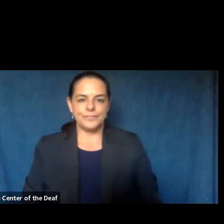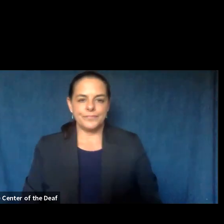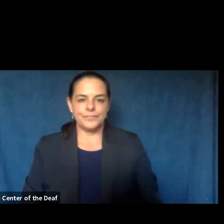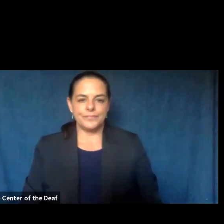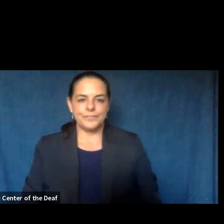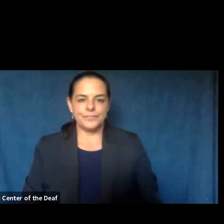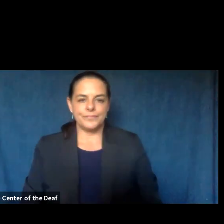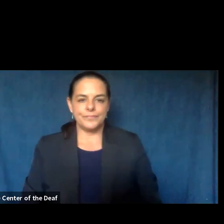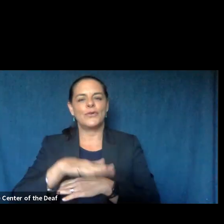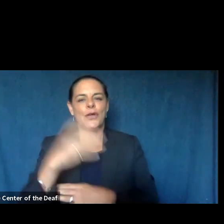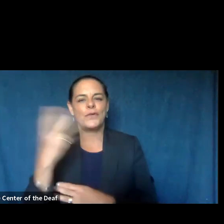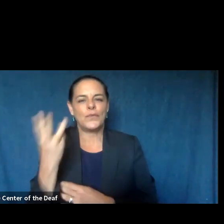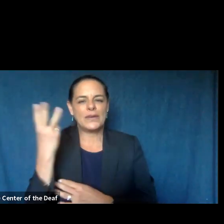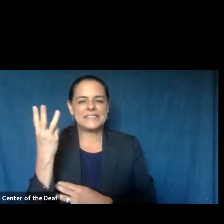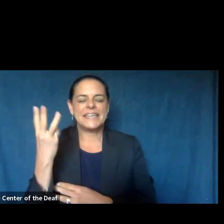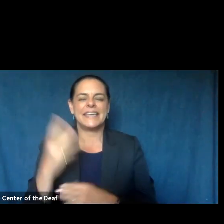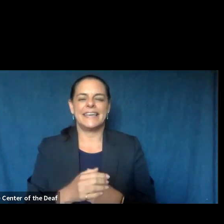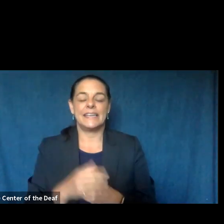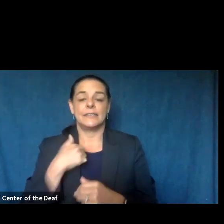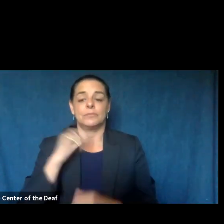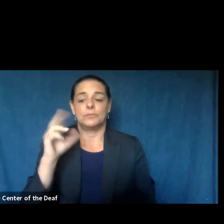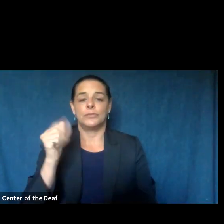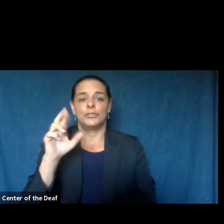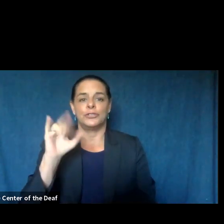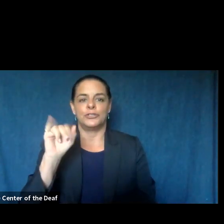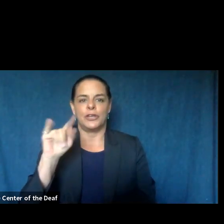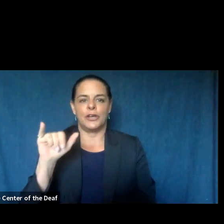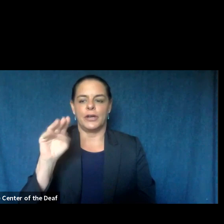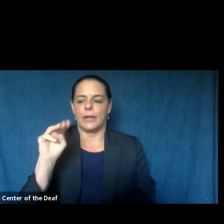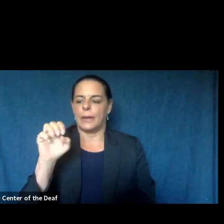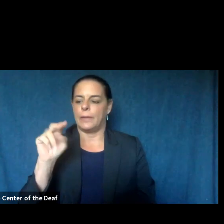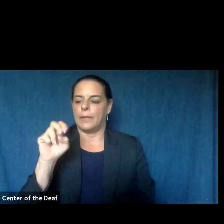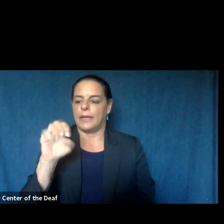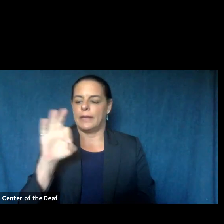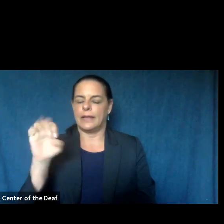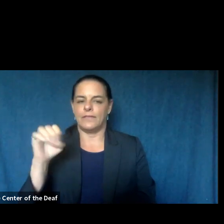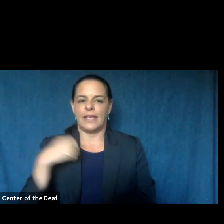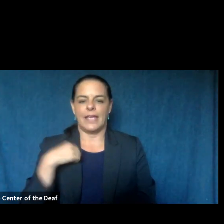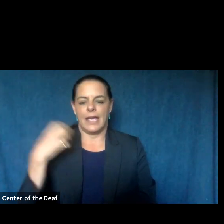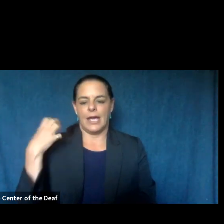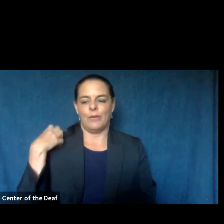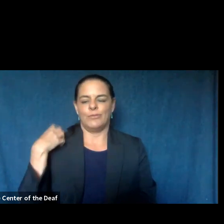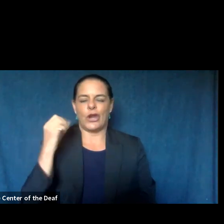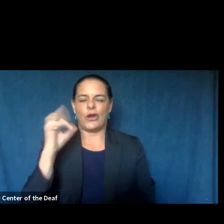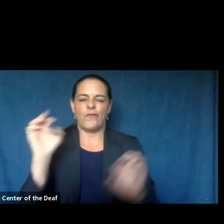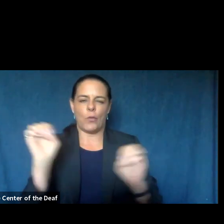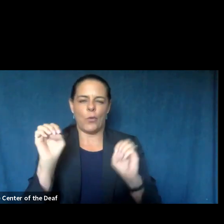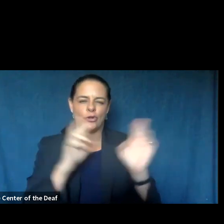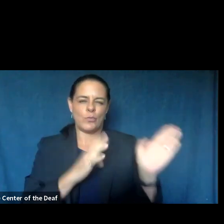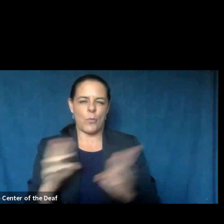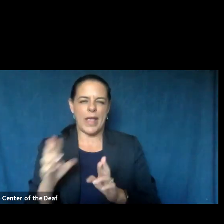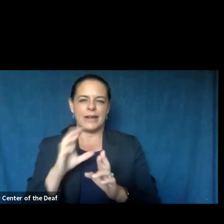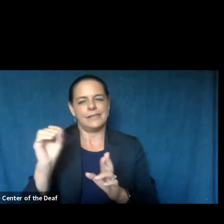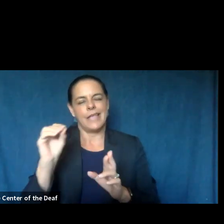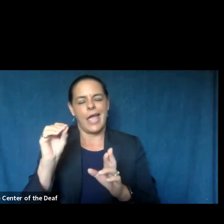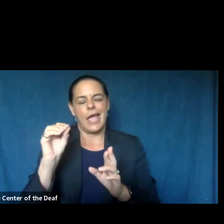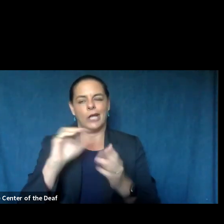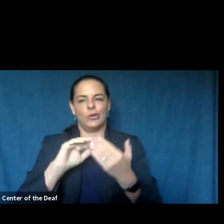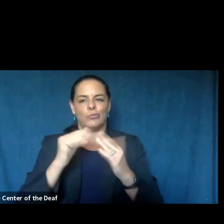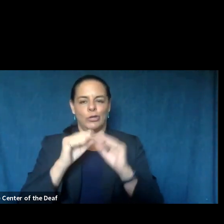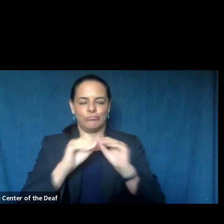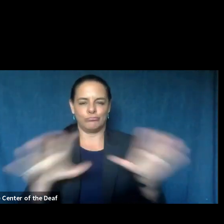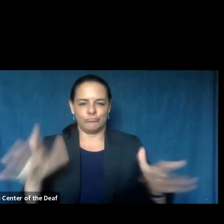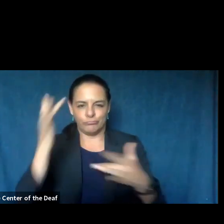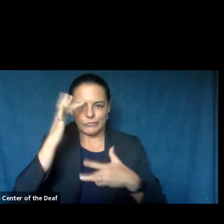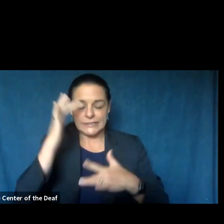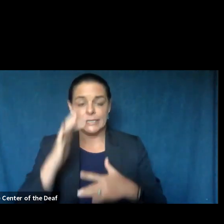Good Wednesday afternoon. I'm Charity Menifee, Director of Communicable and Environmental Disease and Emergency Preparedness. Our moment of gratitude